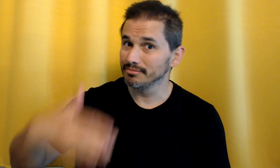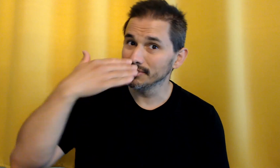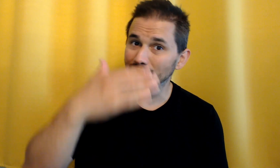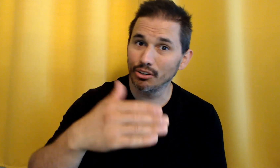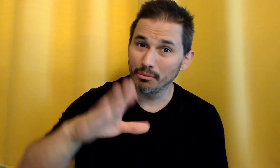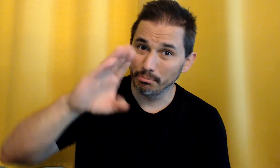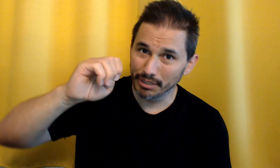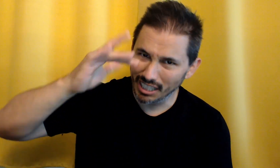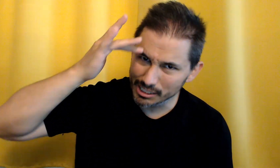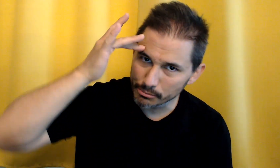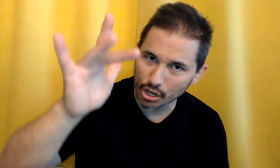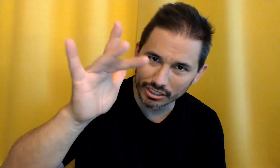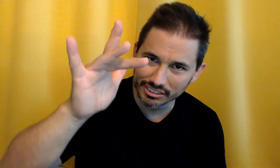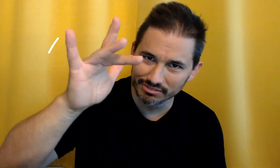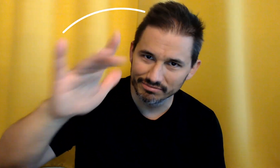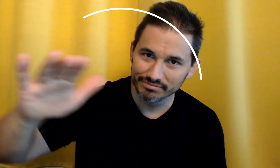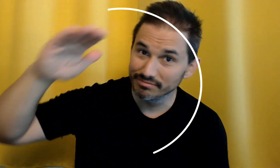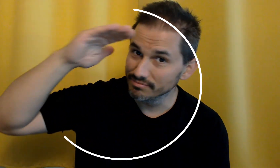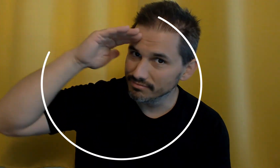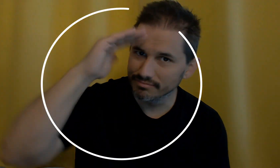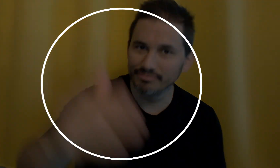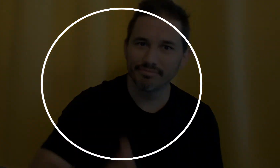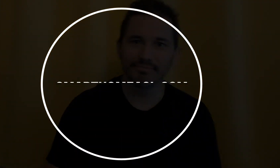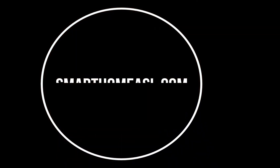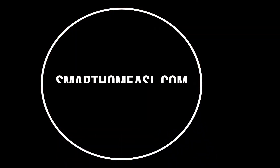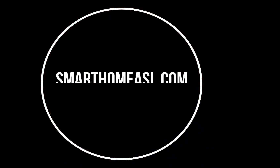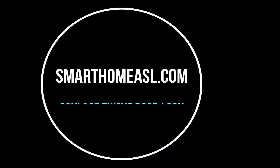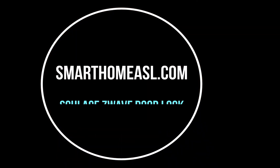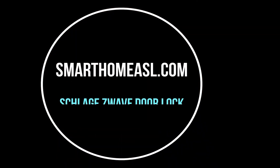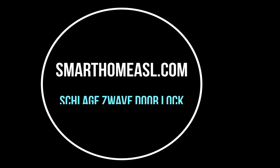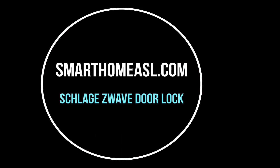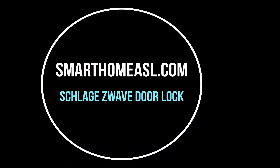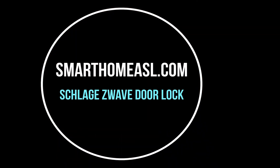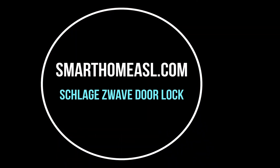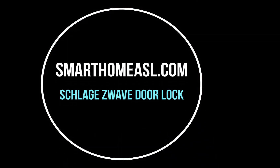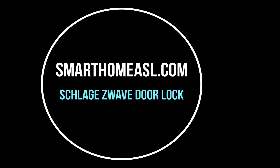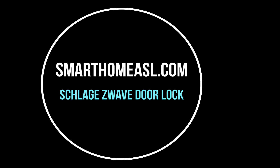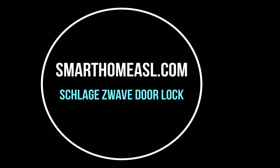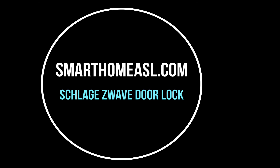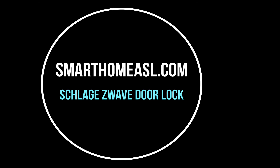gives you a good idea of how you can use this smart lock. Thank you, and be smart.